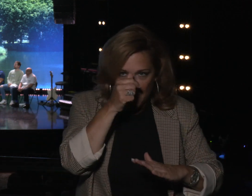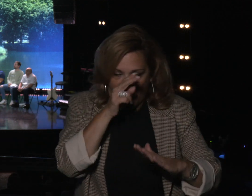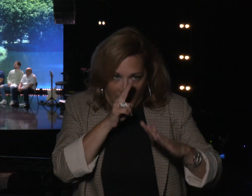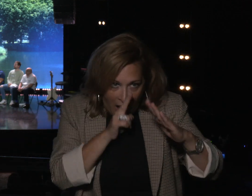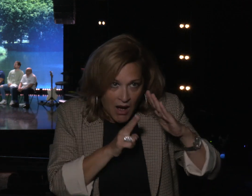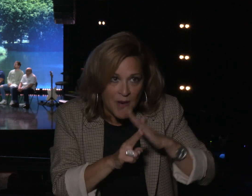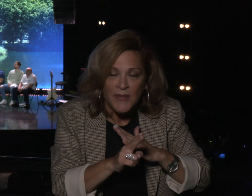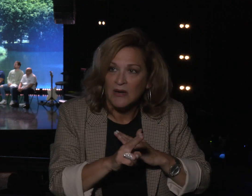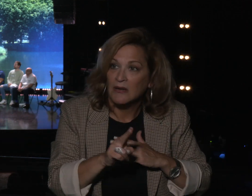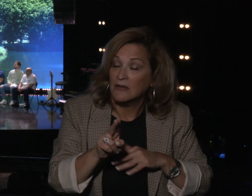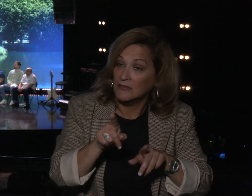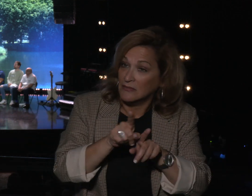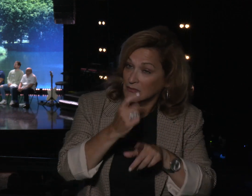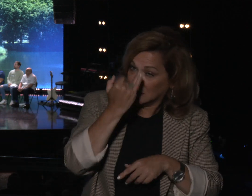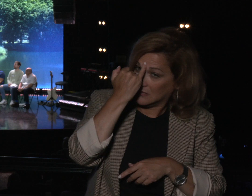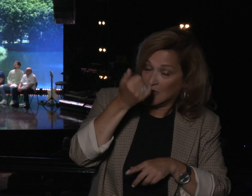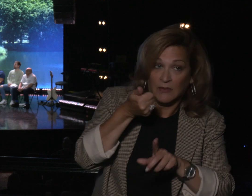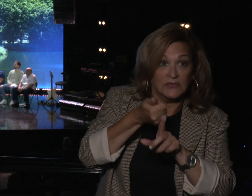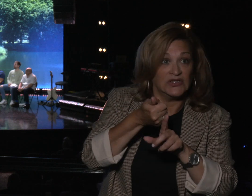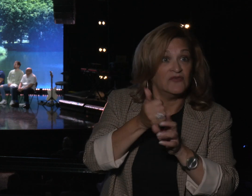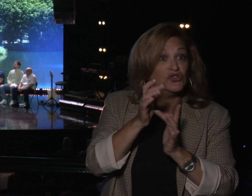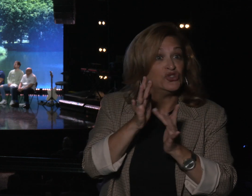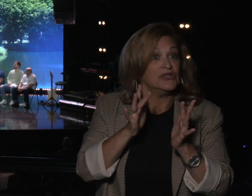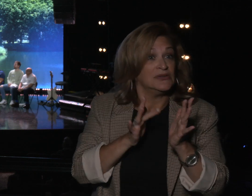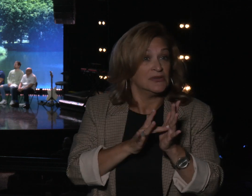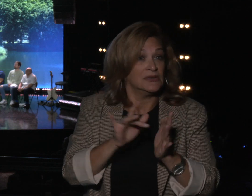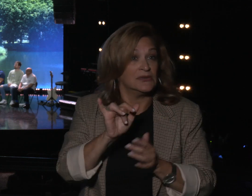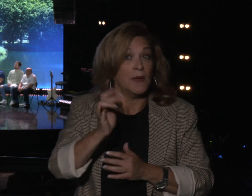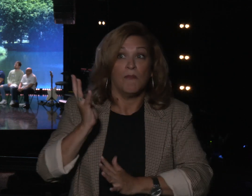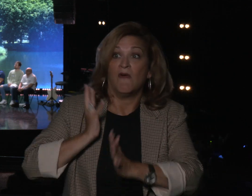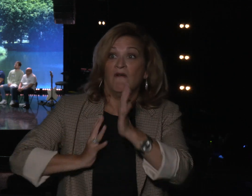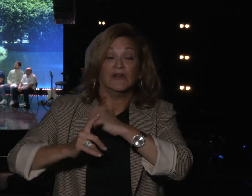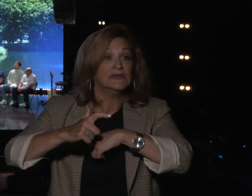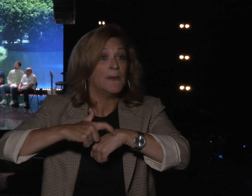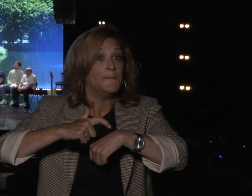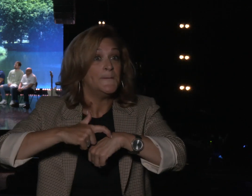when he went into the Holy of Holies, he would take off his outer garments